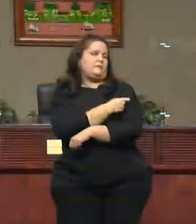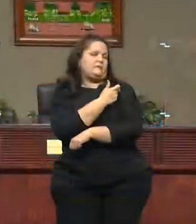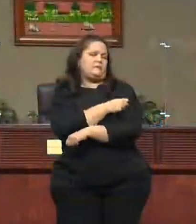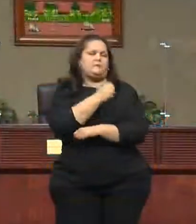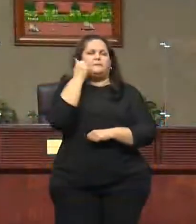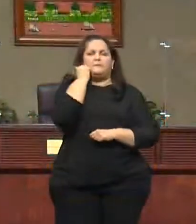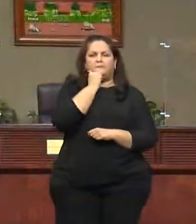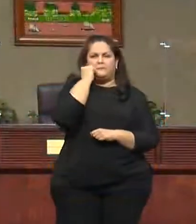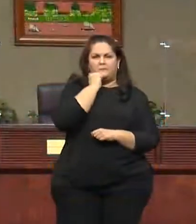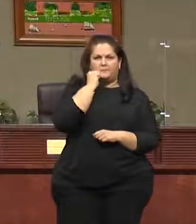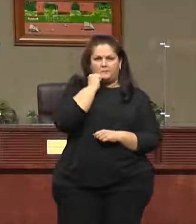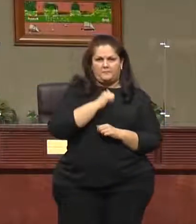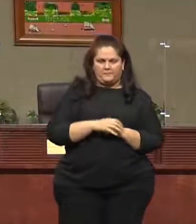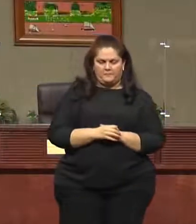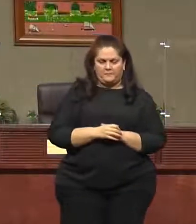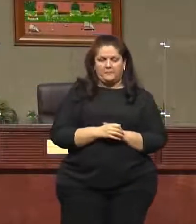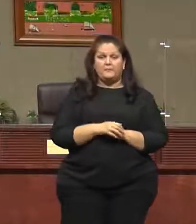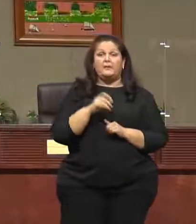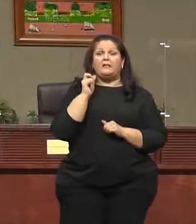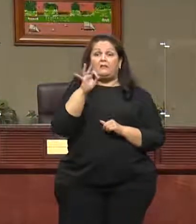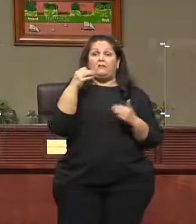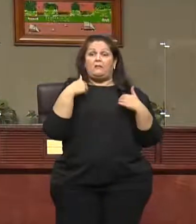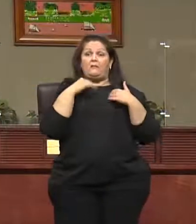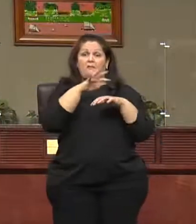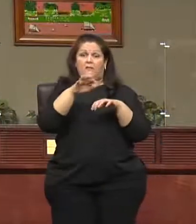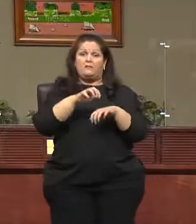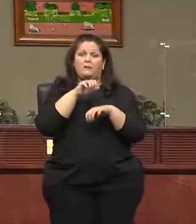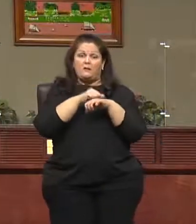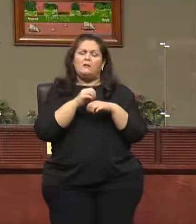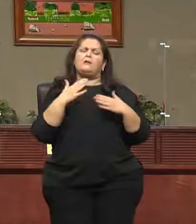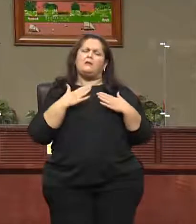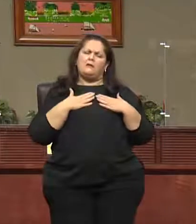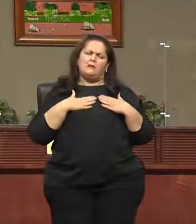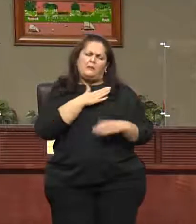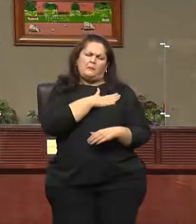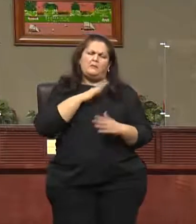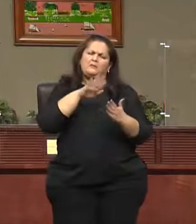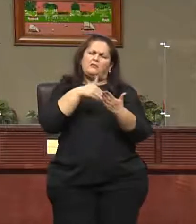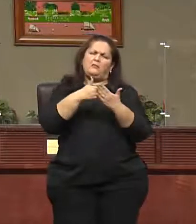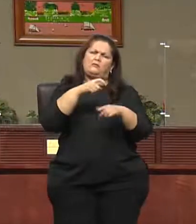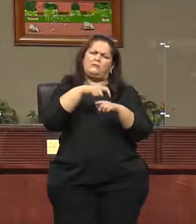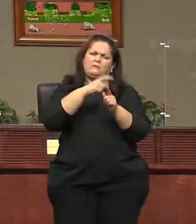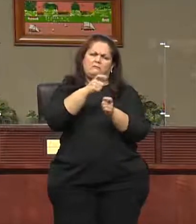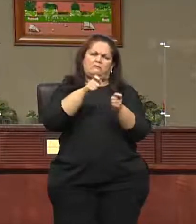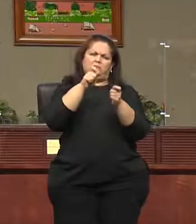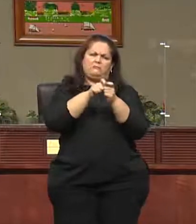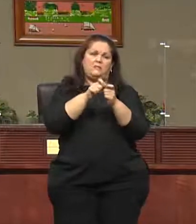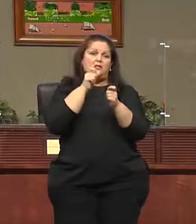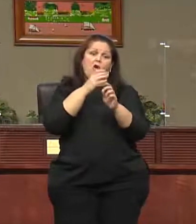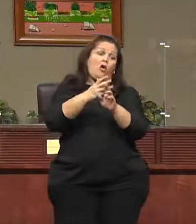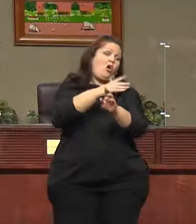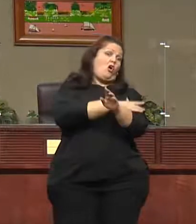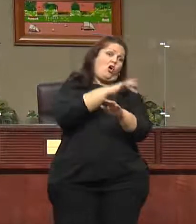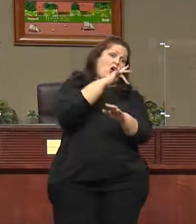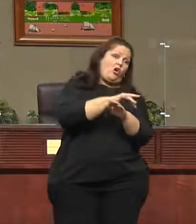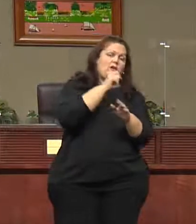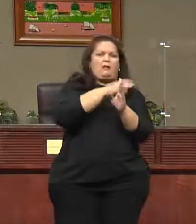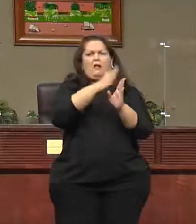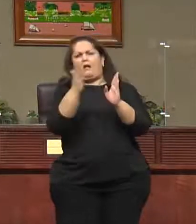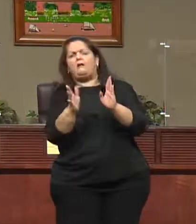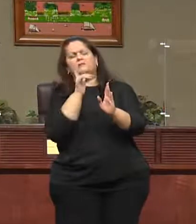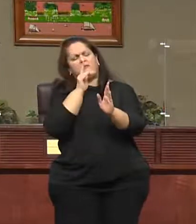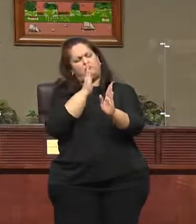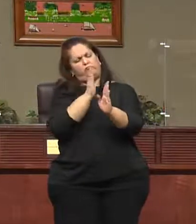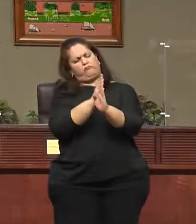day. As a reminder, if you have an appointment, please arrive during the specific time period. That way, traffic issues can be